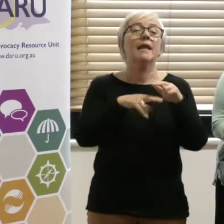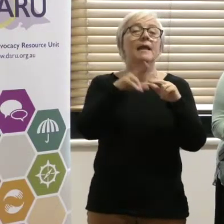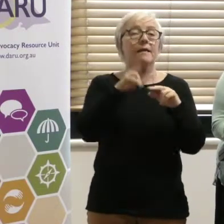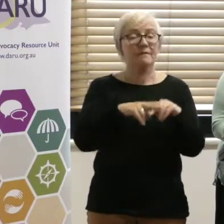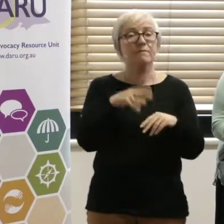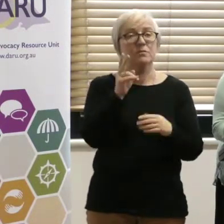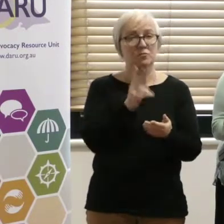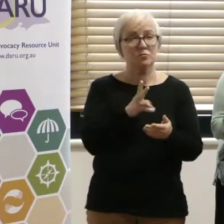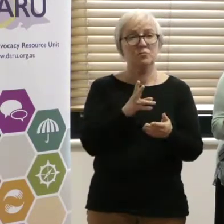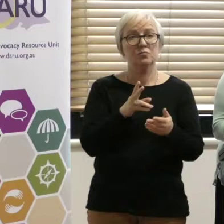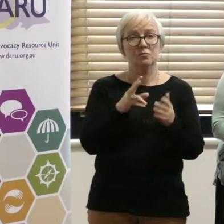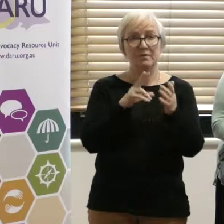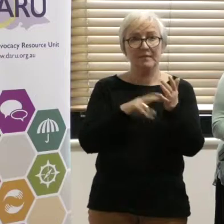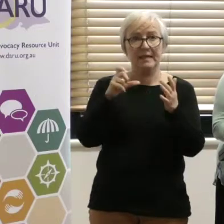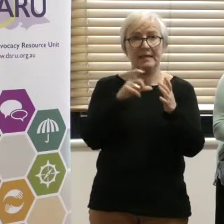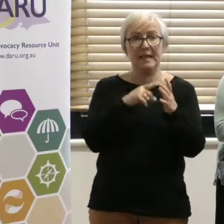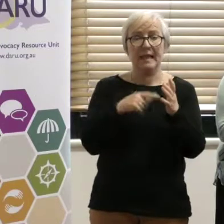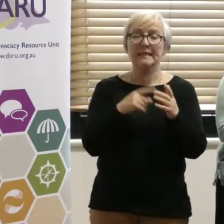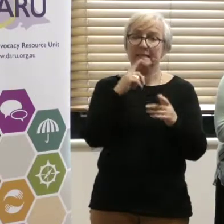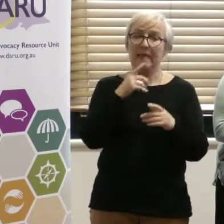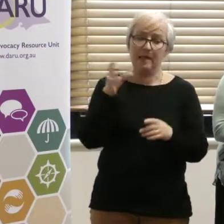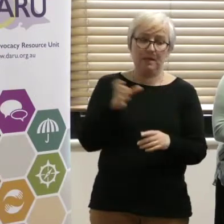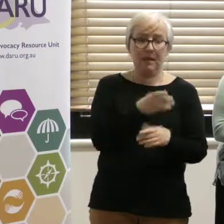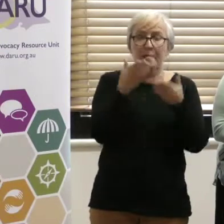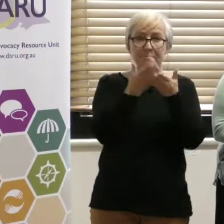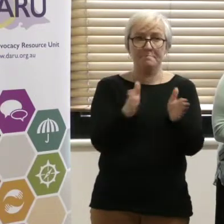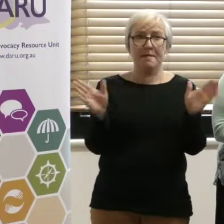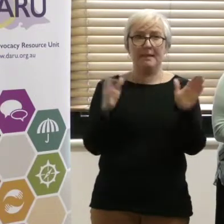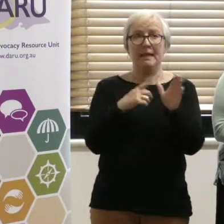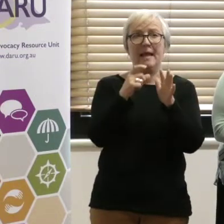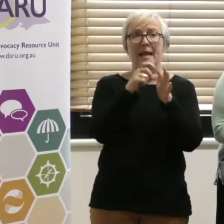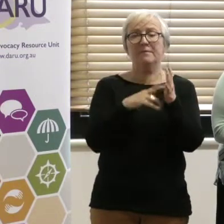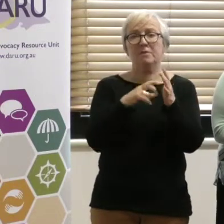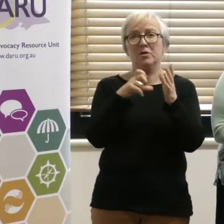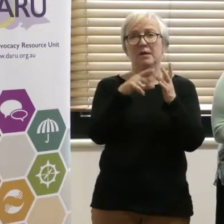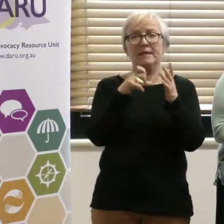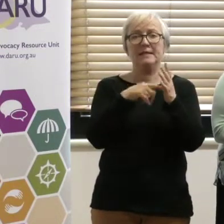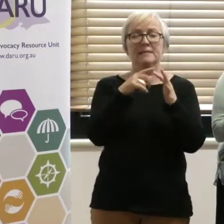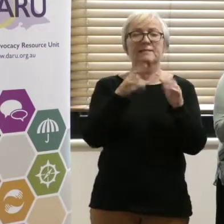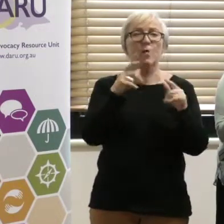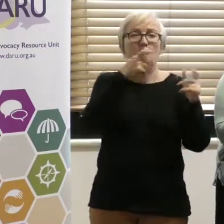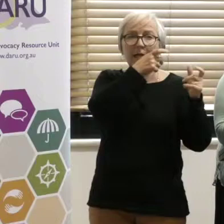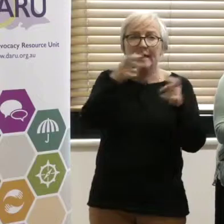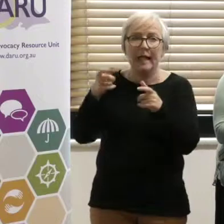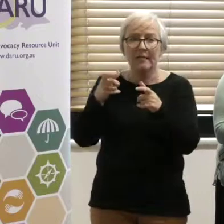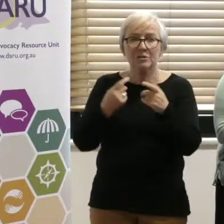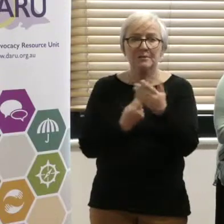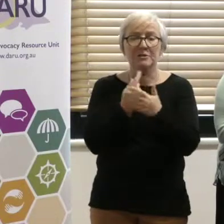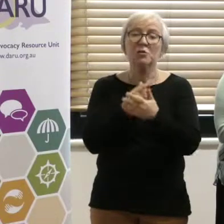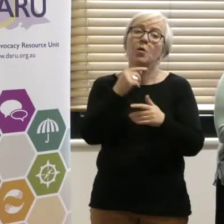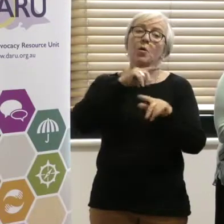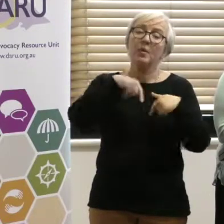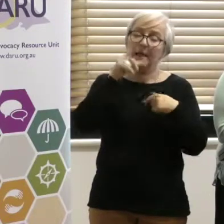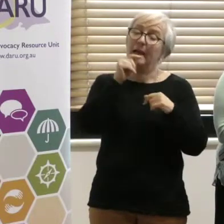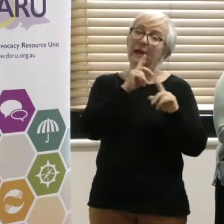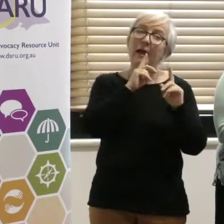and appoint our office, appoint the public advocate, it's solely for guardianship matters. We don't Right, deal so with it will financial. all We can do- certainly give advice on the